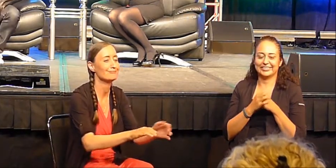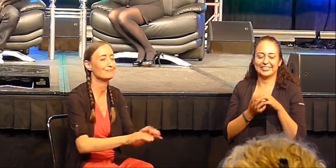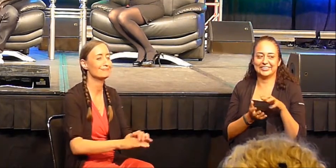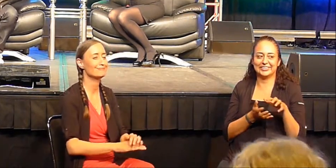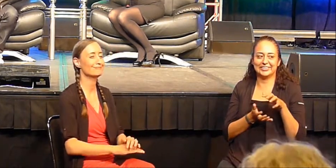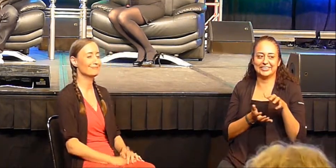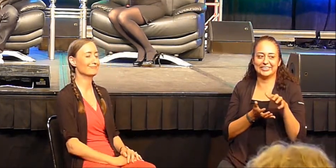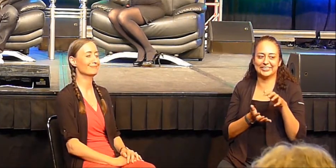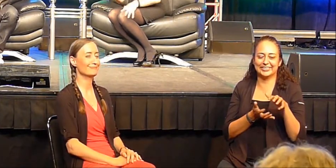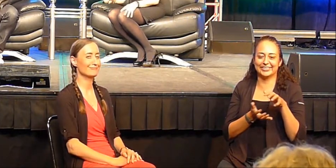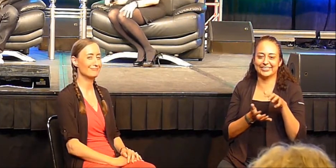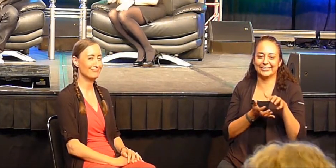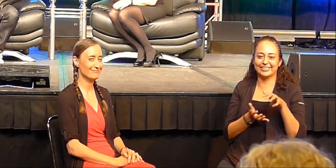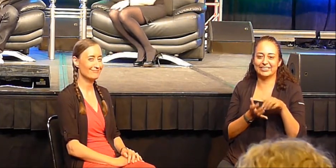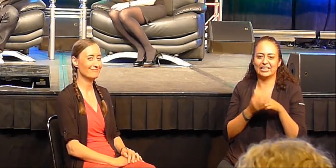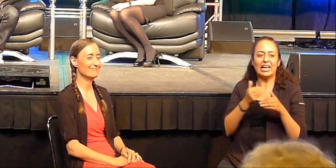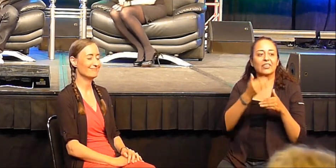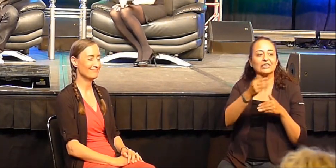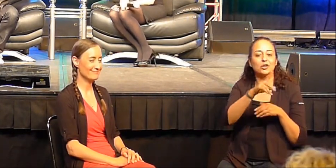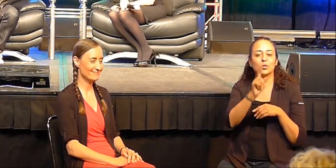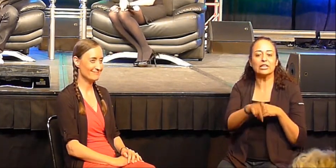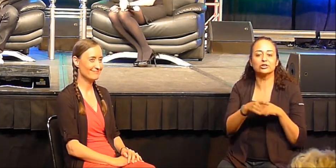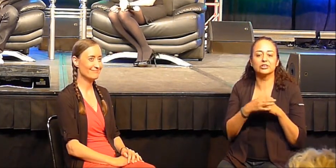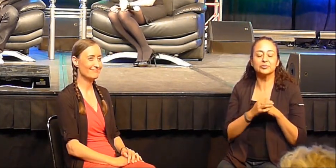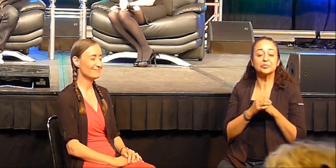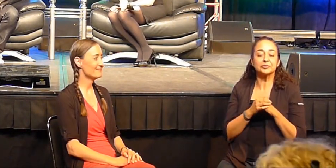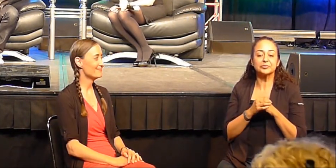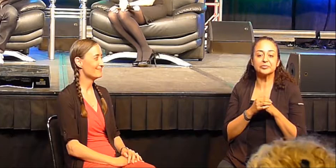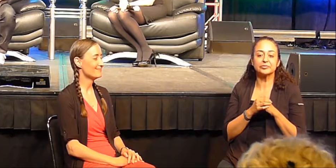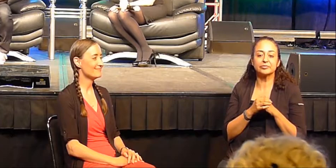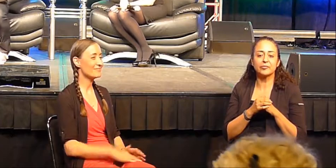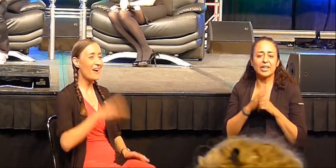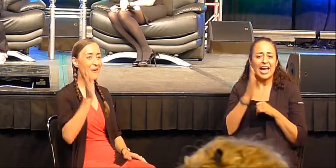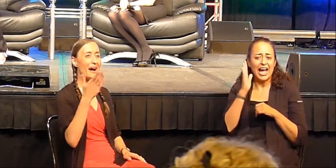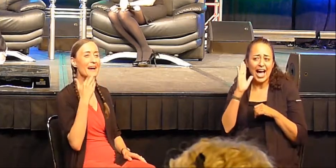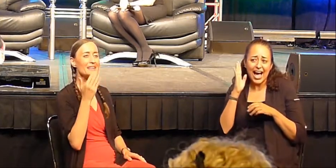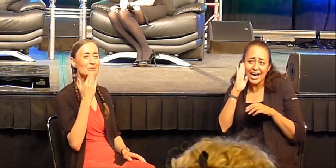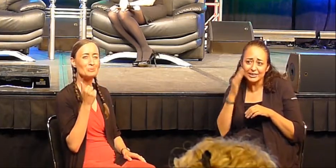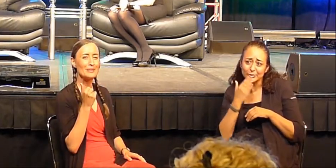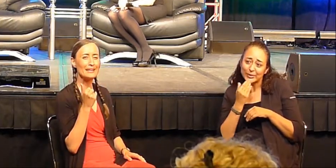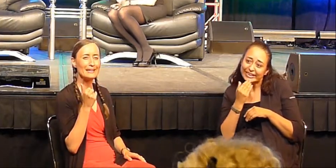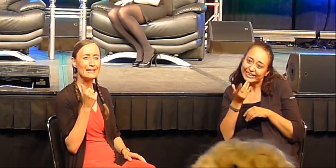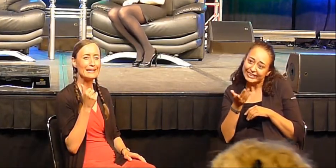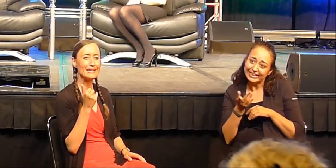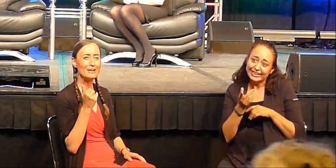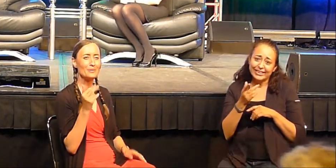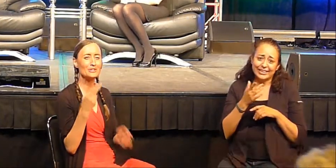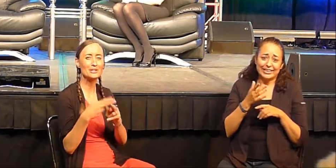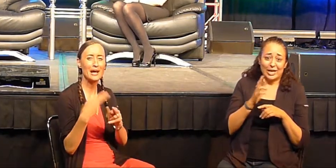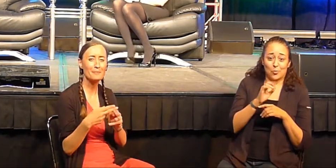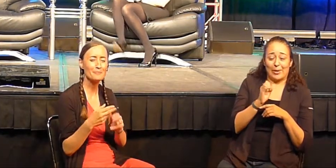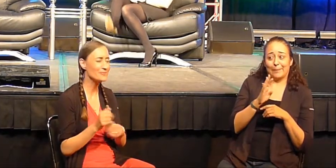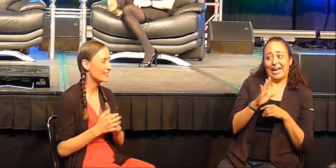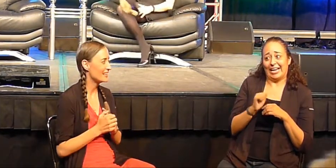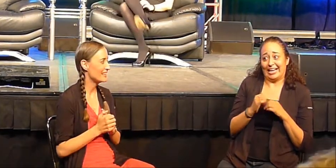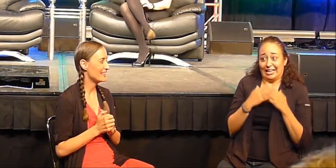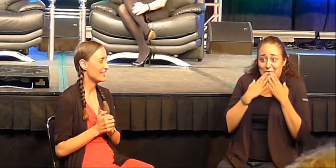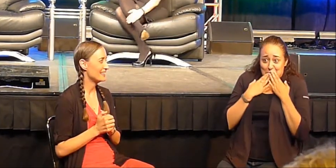Last question. Hi, sweetie. Hi, sweetie. What's your name? Rebecca. Rebecca, you're getting a hug. Come on.